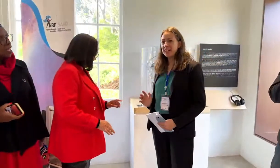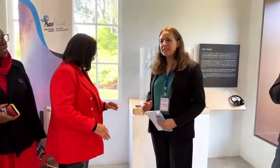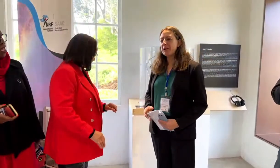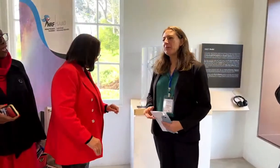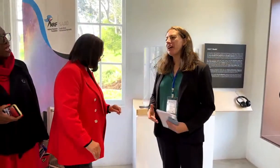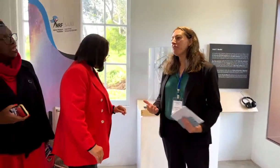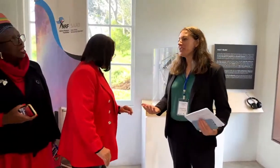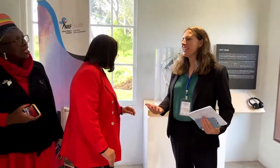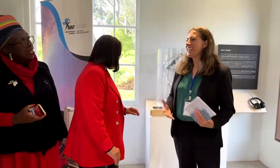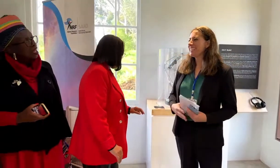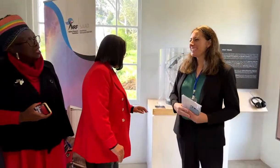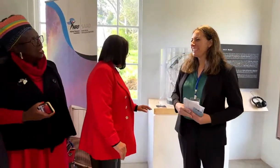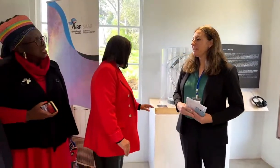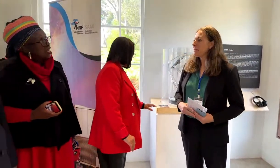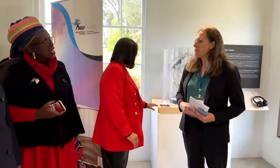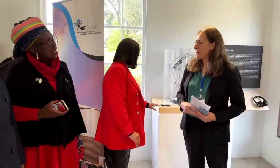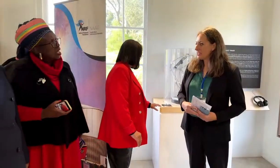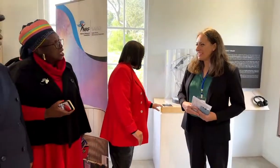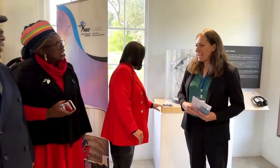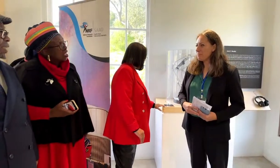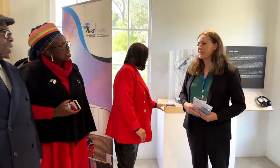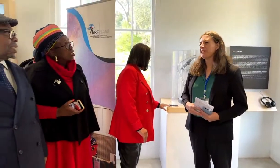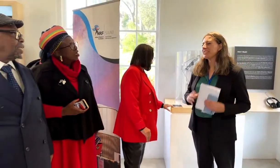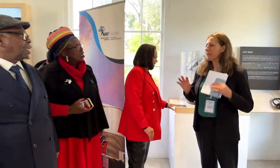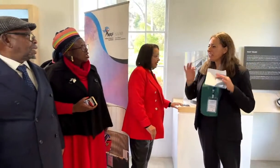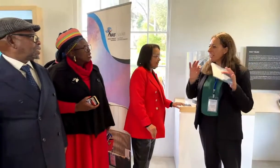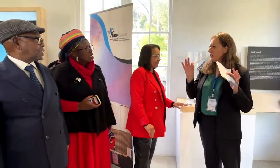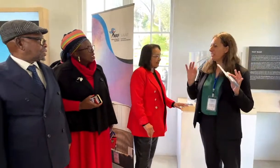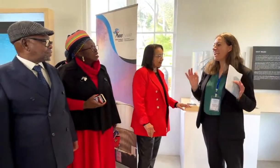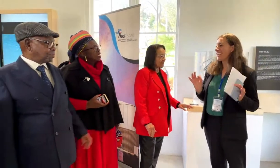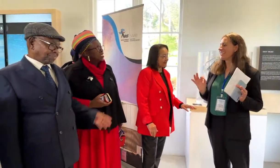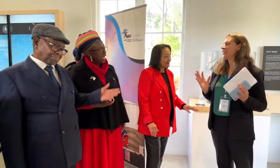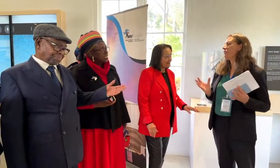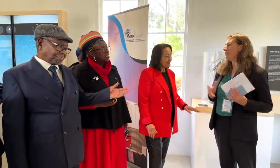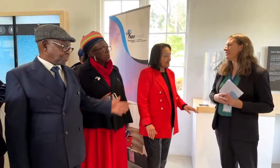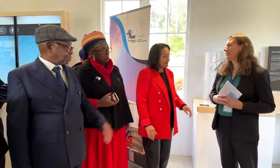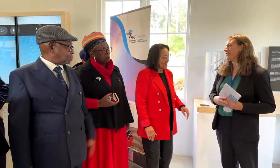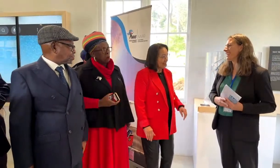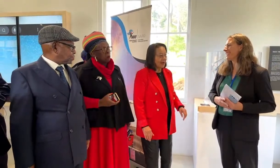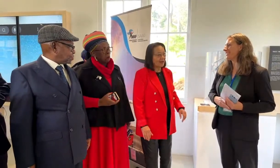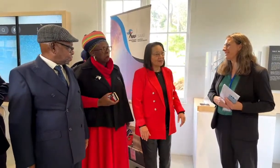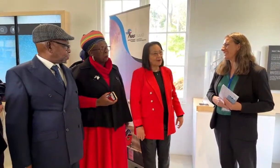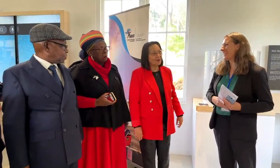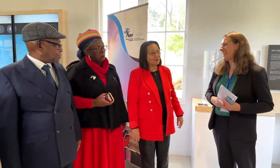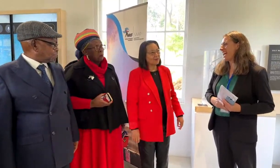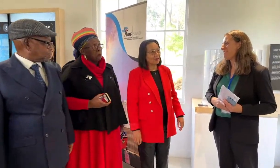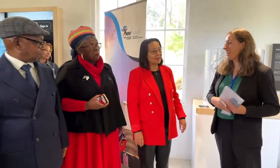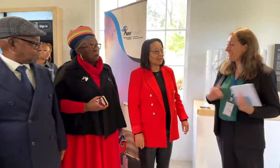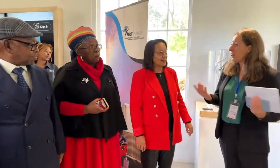model of salt here as well. Unfortunately, it's a bit rushed today, but we just wanted to give you a taste of the different